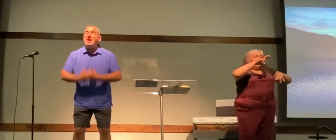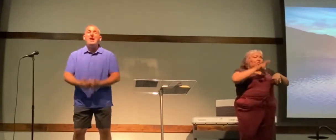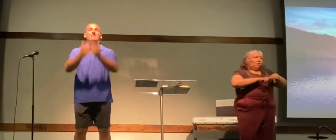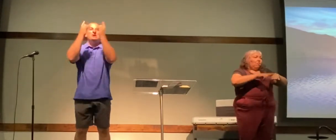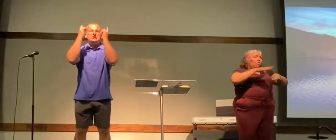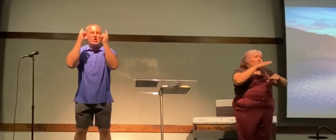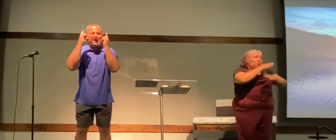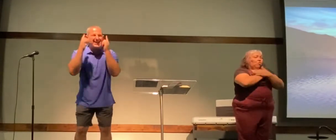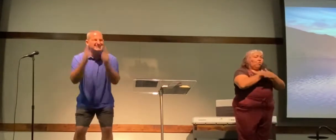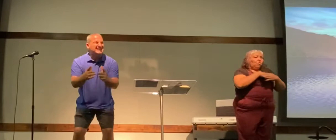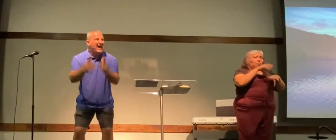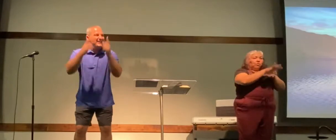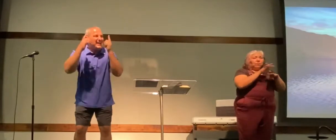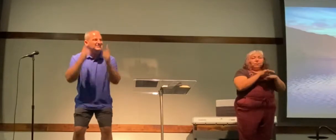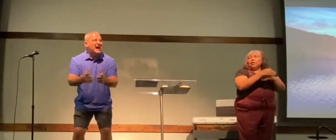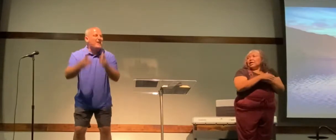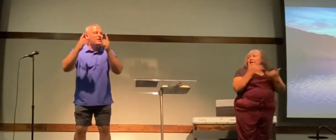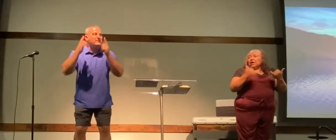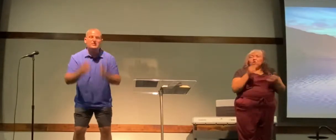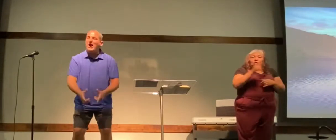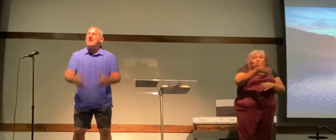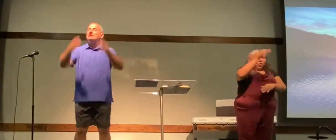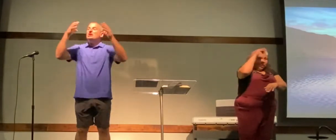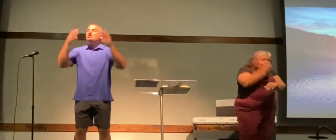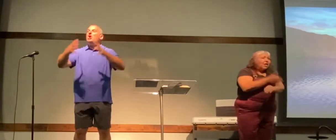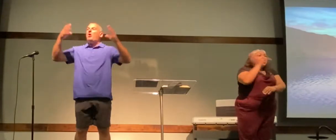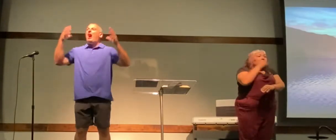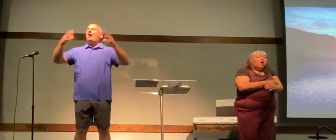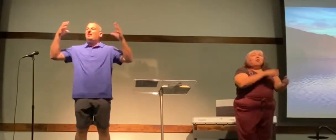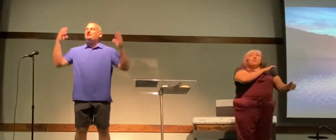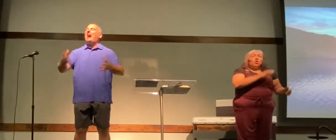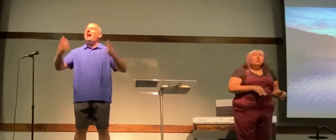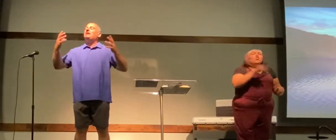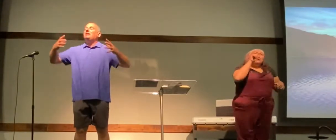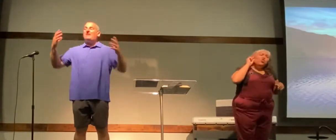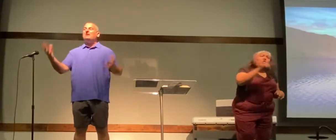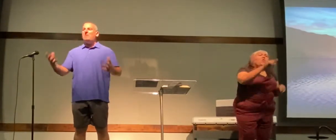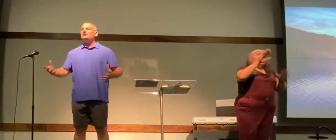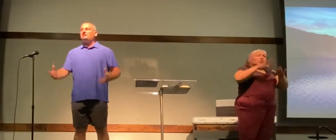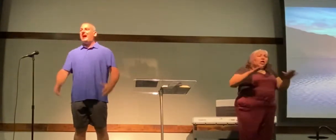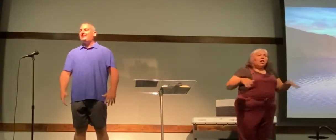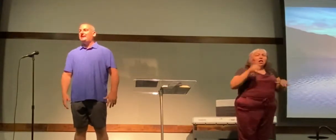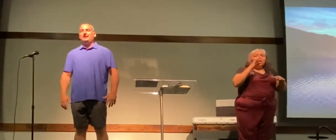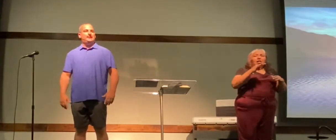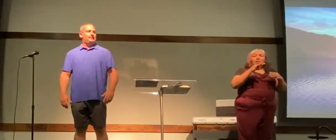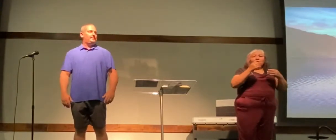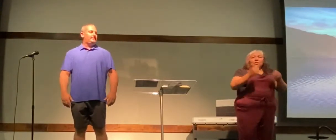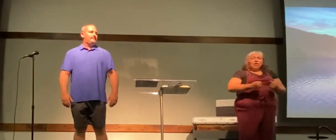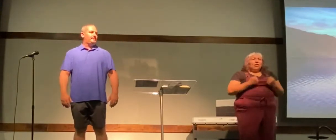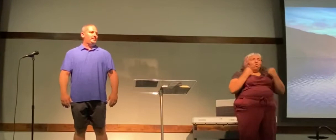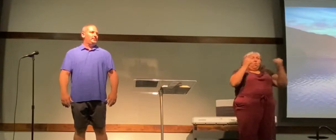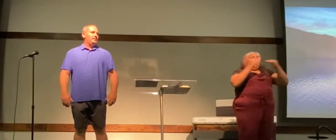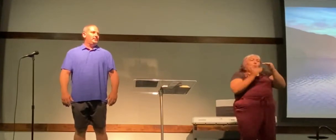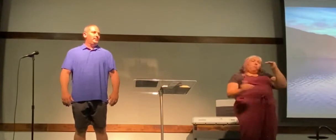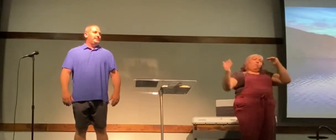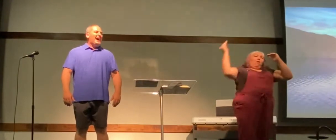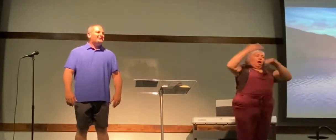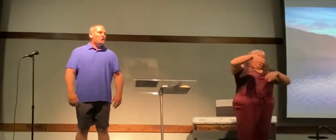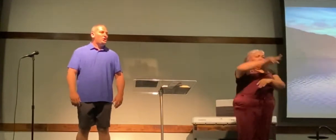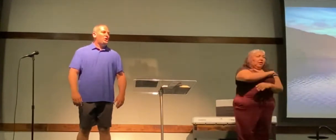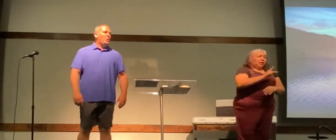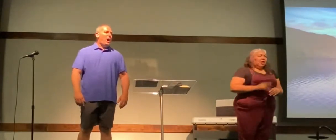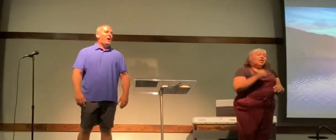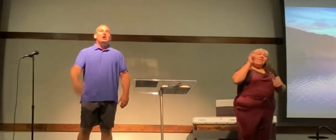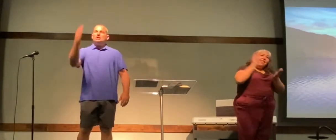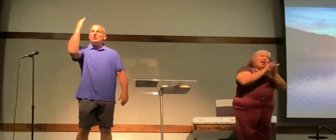loved by Him. You are a son and daughter of Christ. You are a child of the Most High King. That's